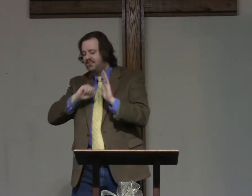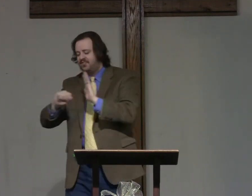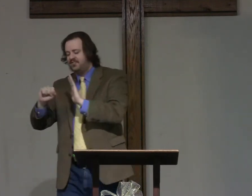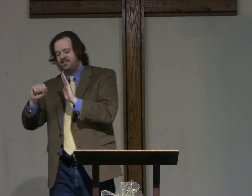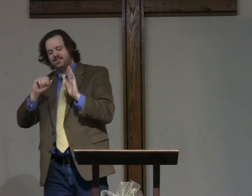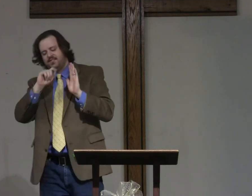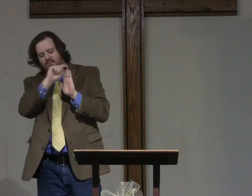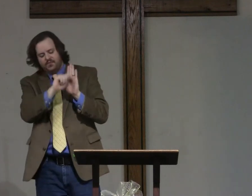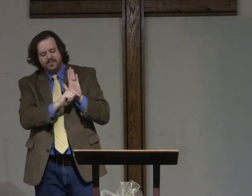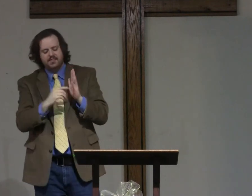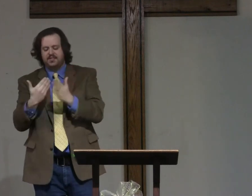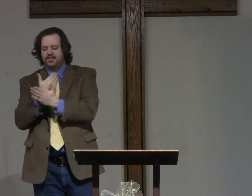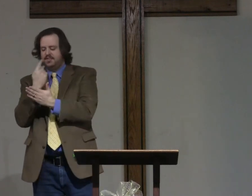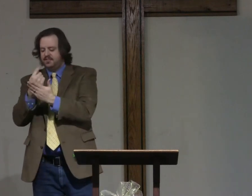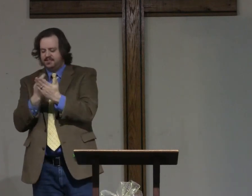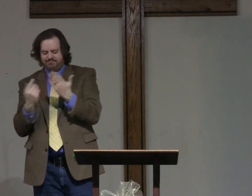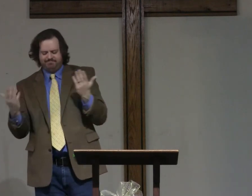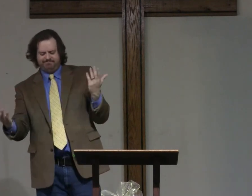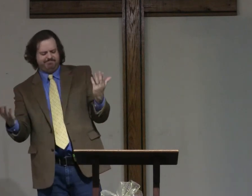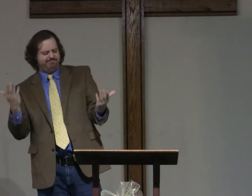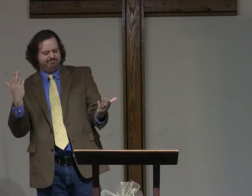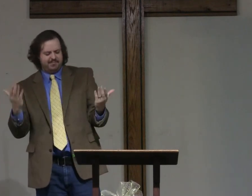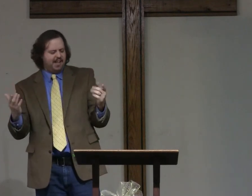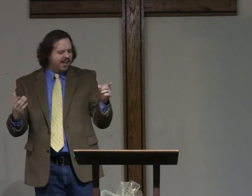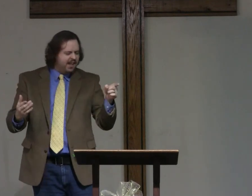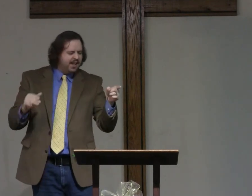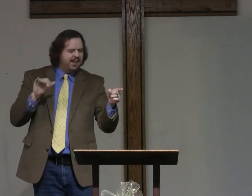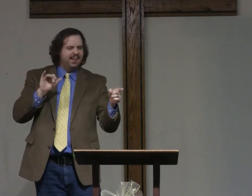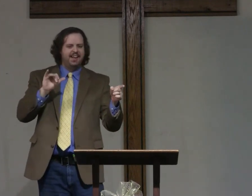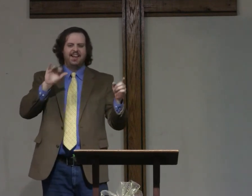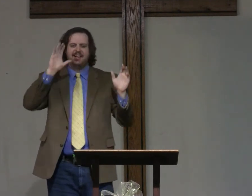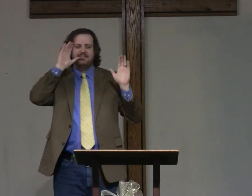And compare the Old Testament in the New Testament.